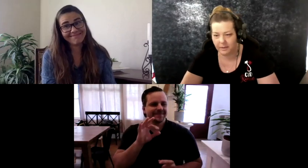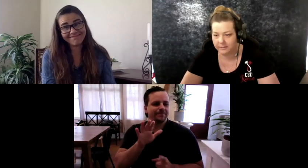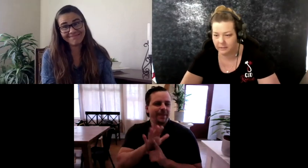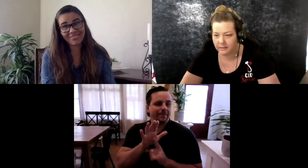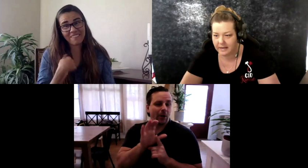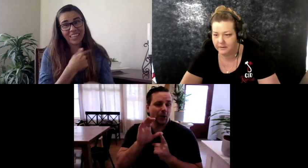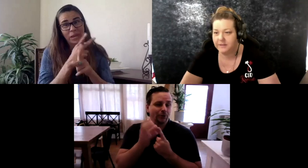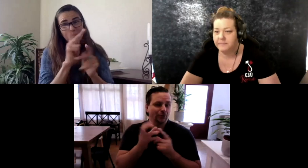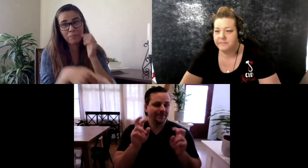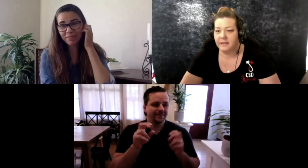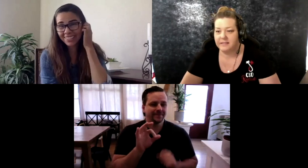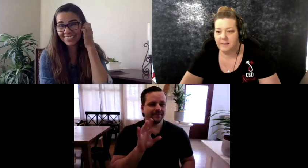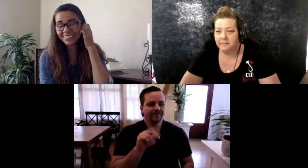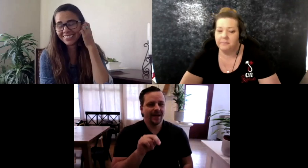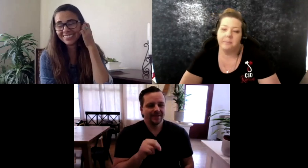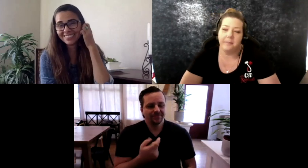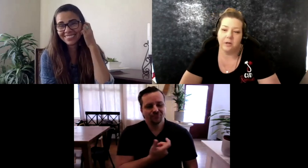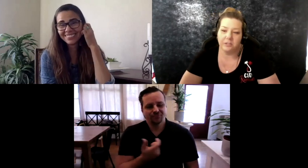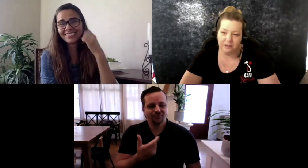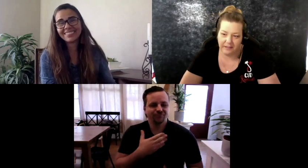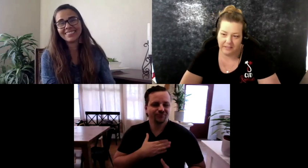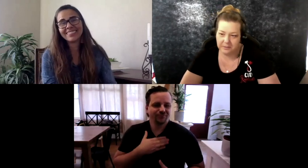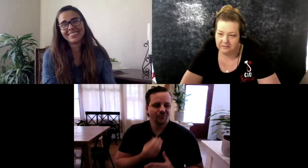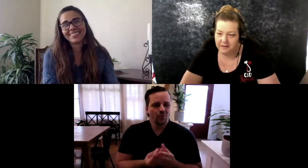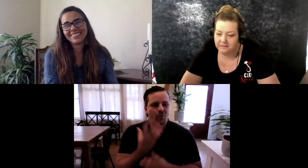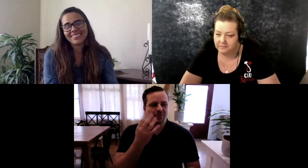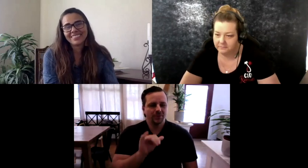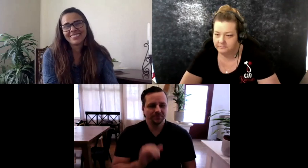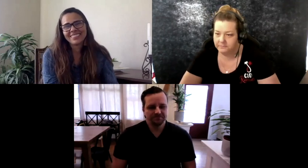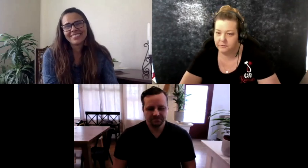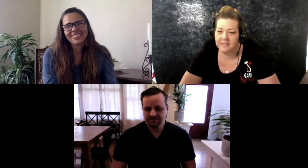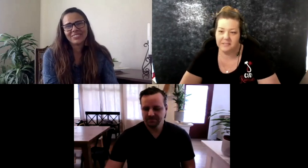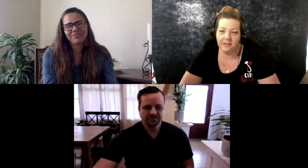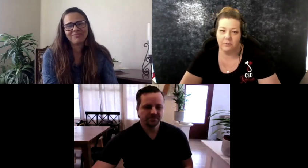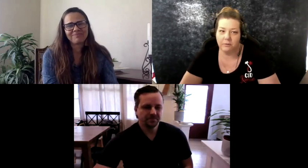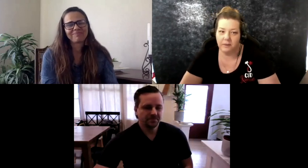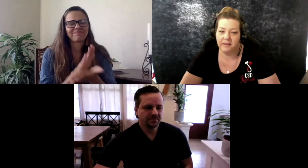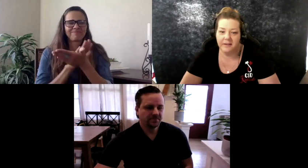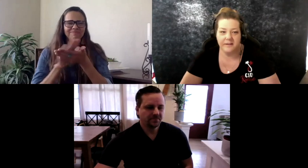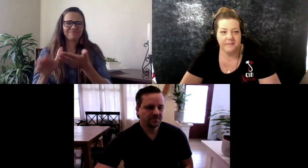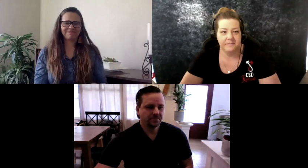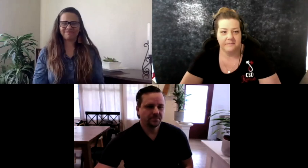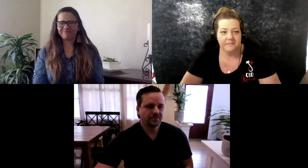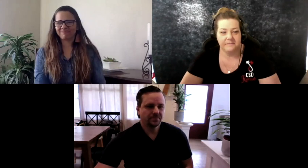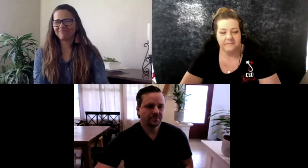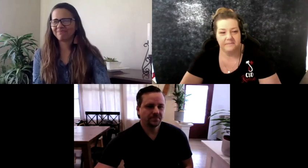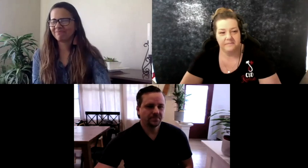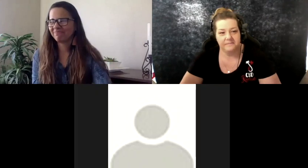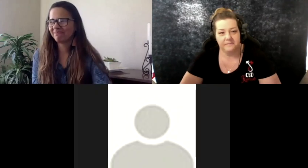really popular right now. It's that pop culture thing that's really fun for me to see their growth with.